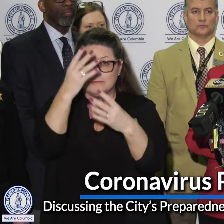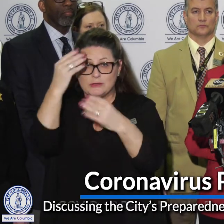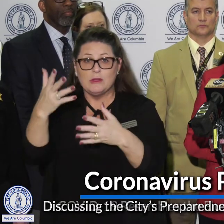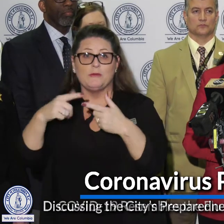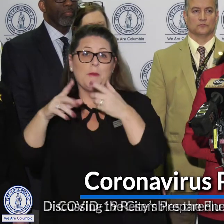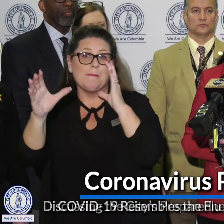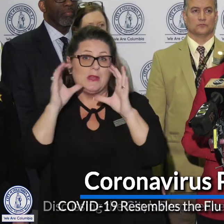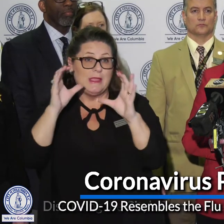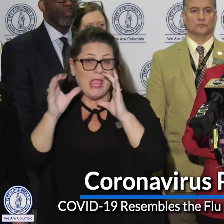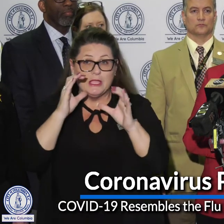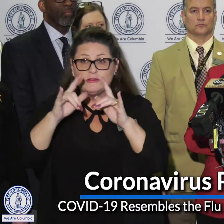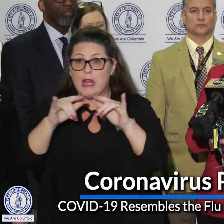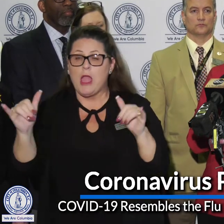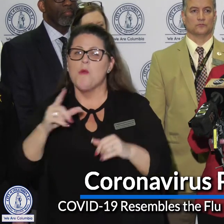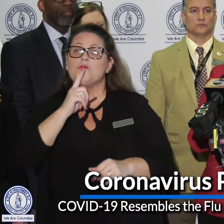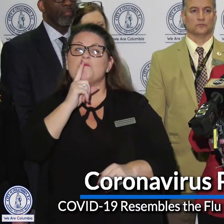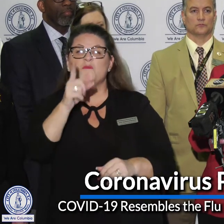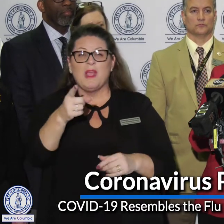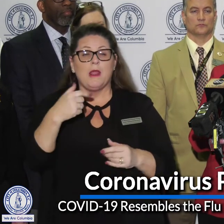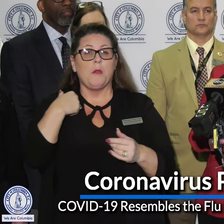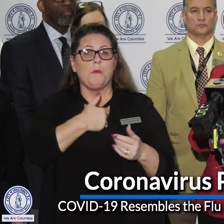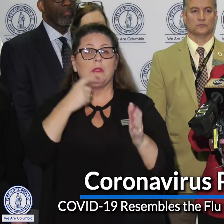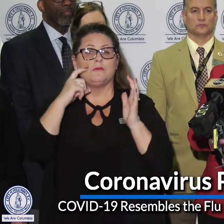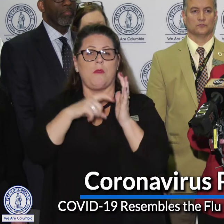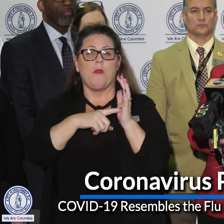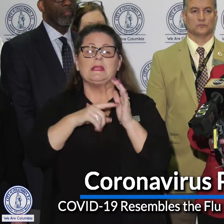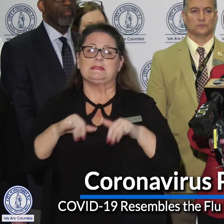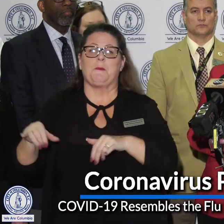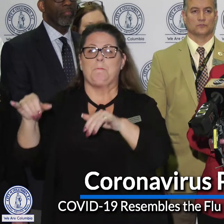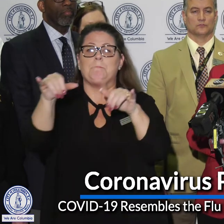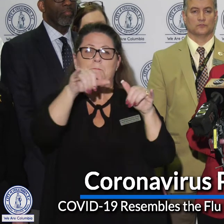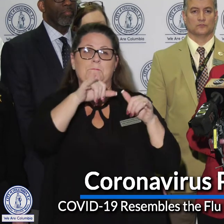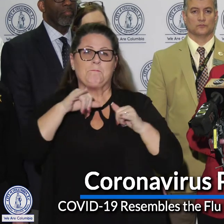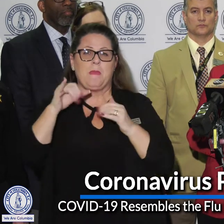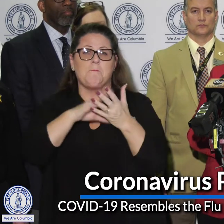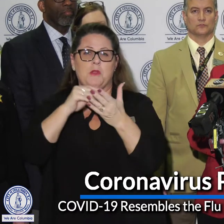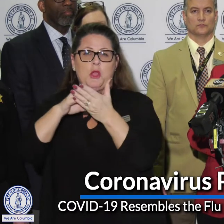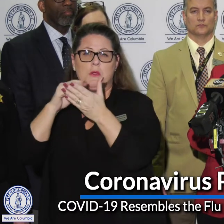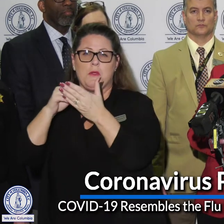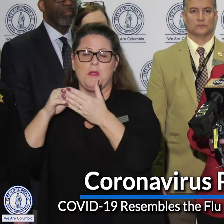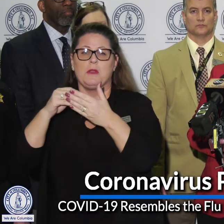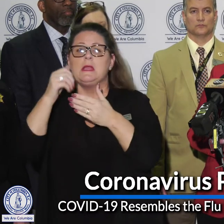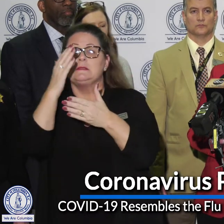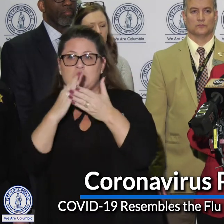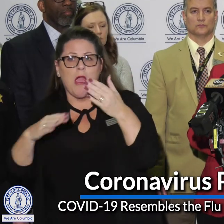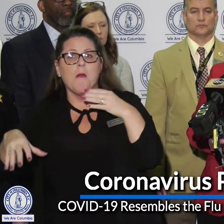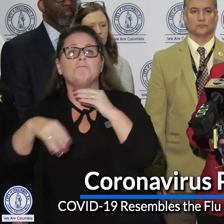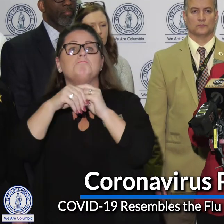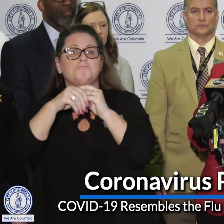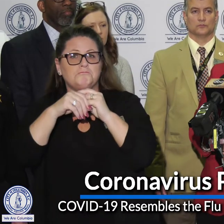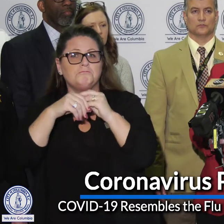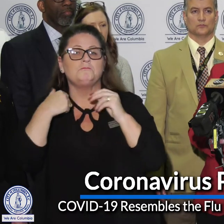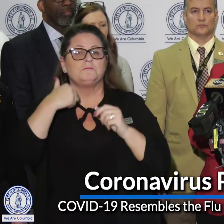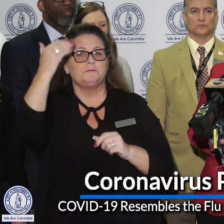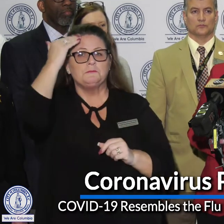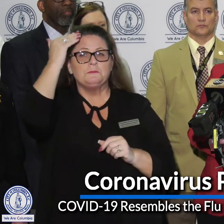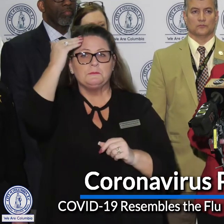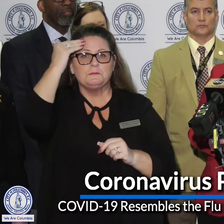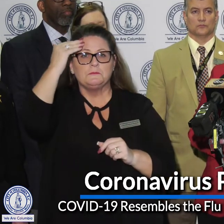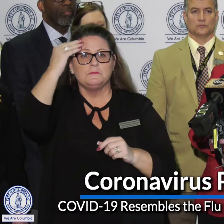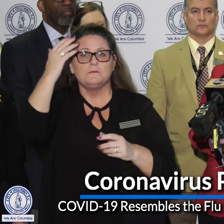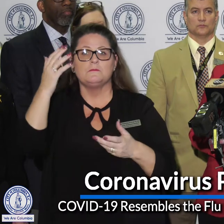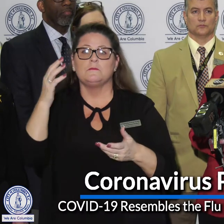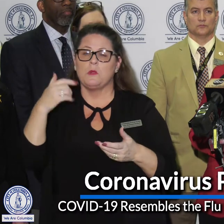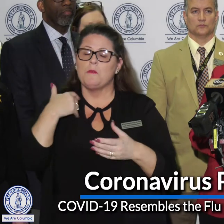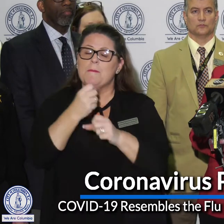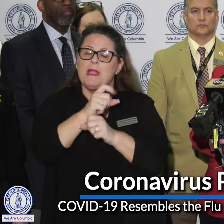lot of the same things already and learn from each other today about some additional things that we want to be proactive in doing. But of course, that is pushing